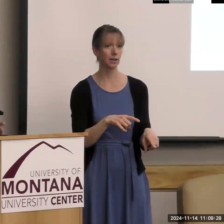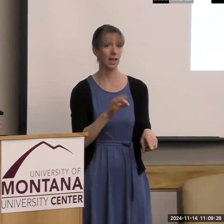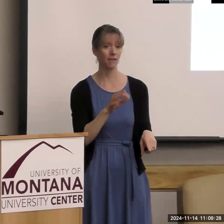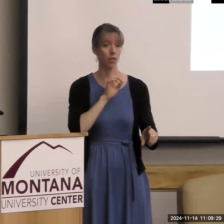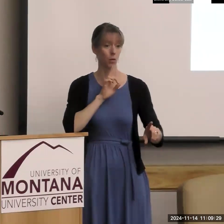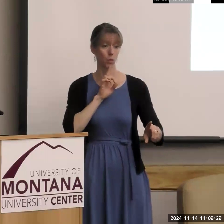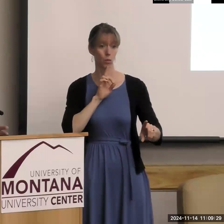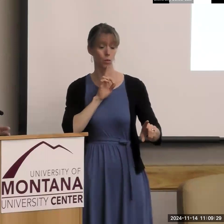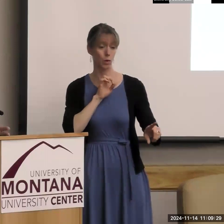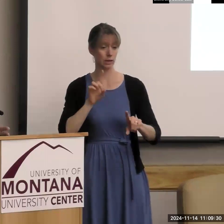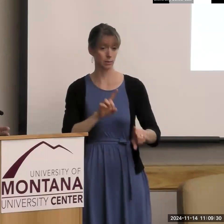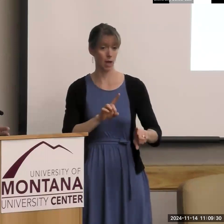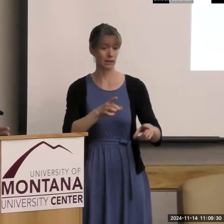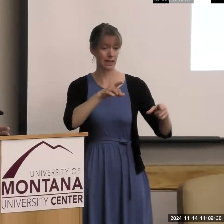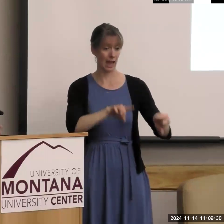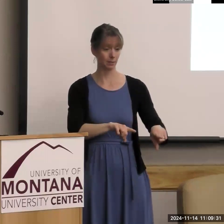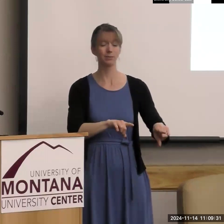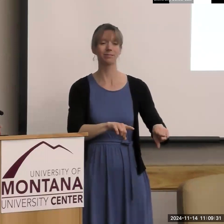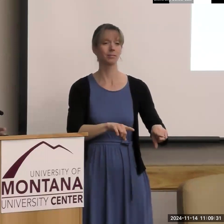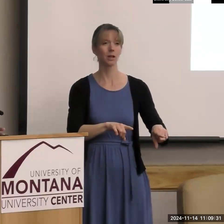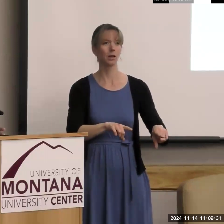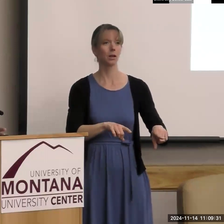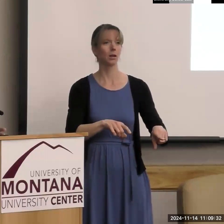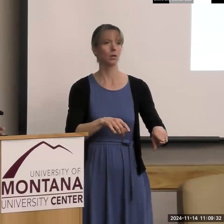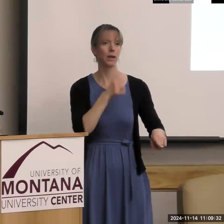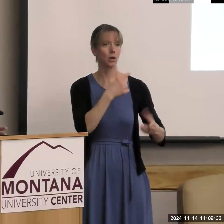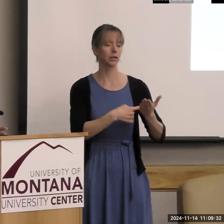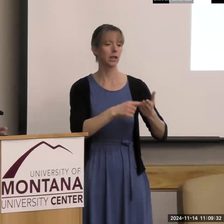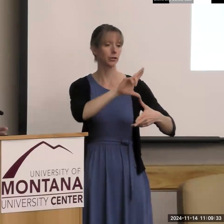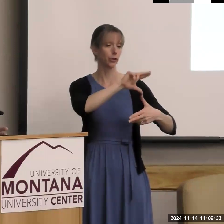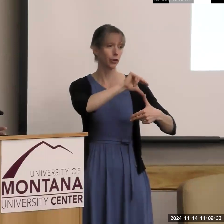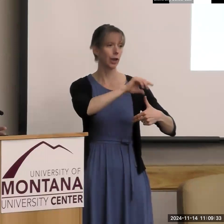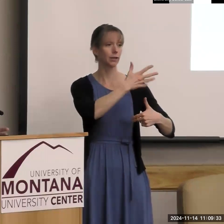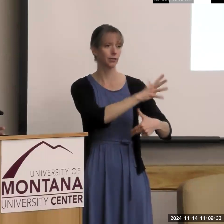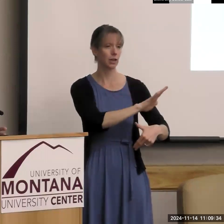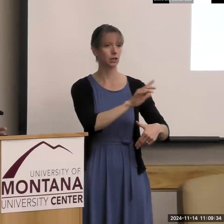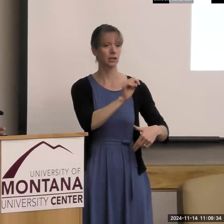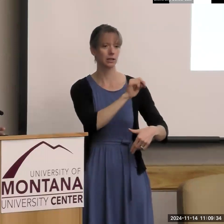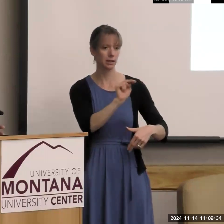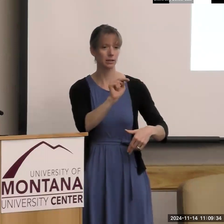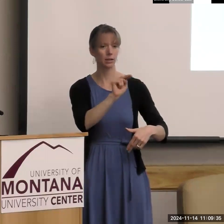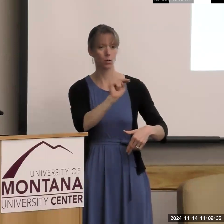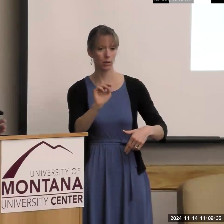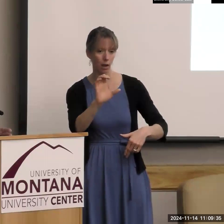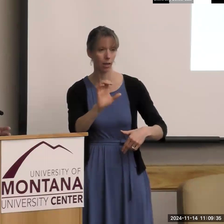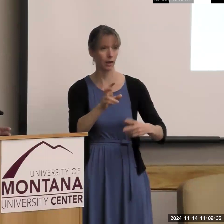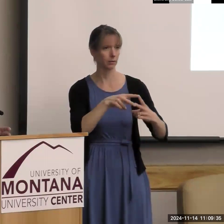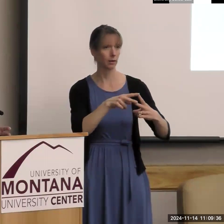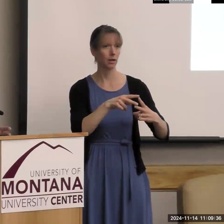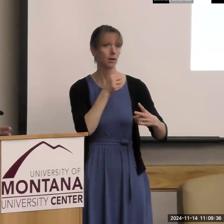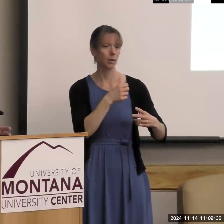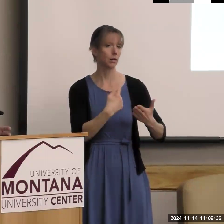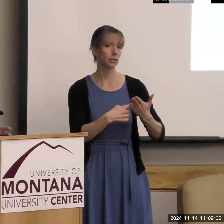response is going on, I mean, we've stopped talking about the hurricanes in Tennessee and North Carolina. We've certainly stopped talking